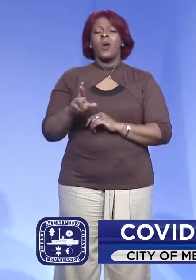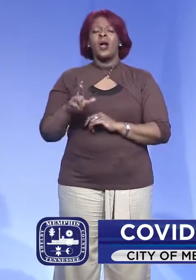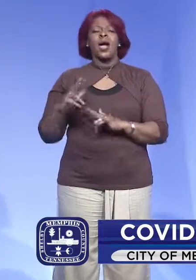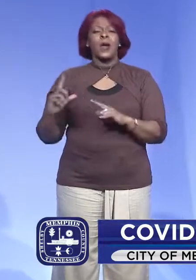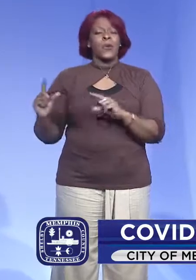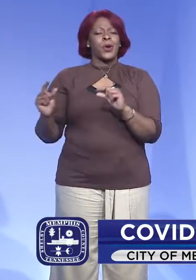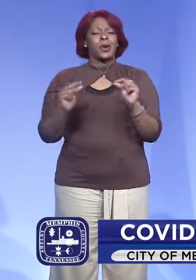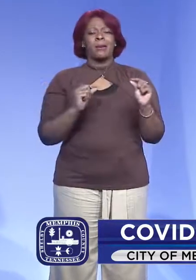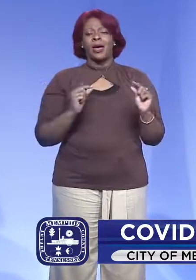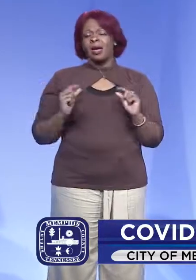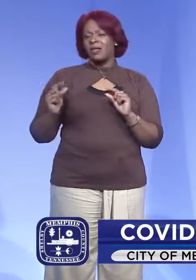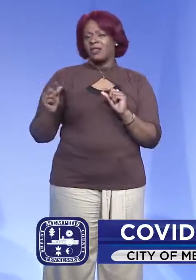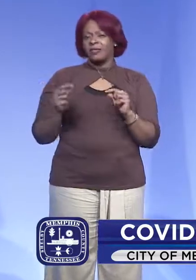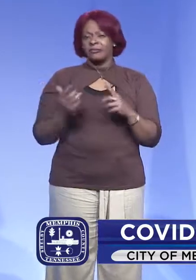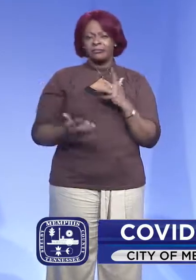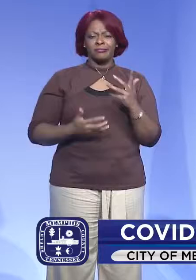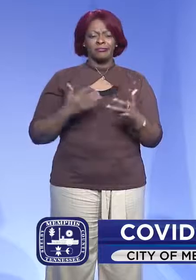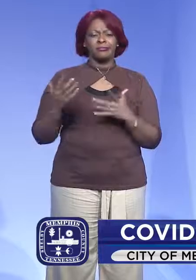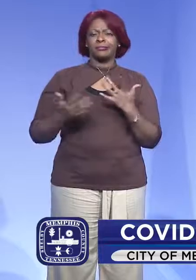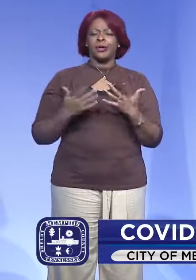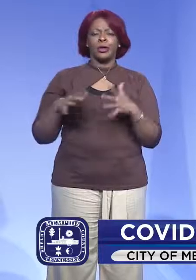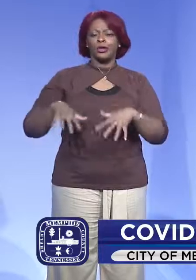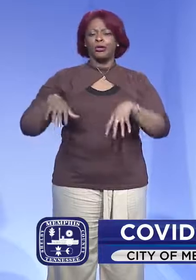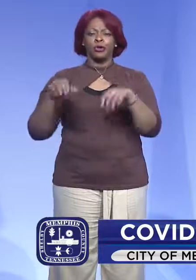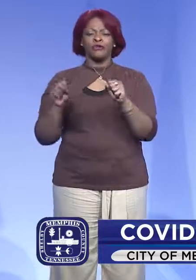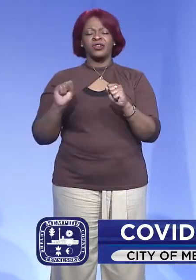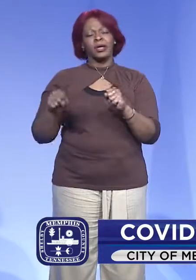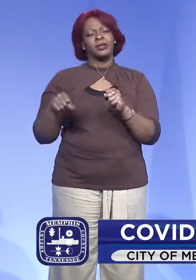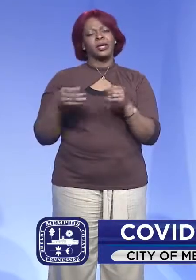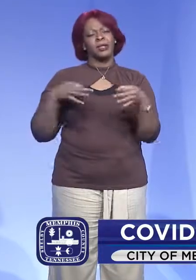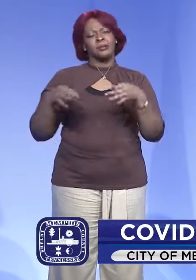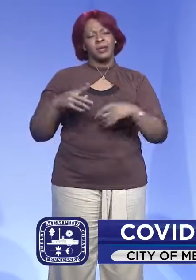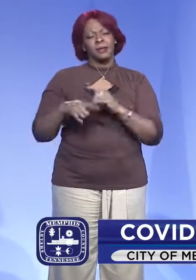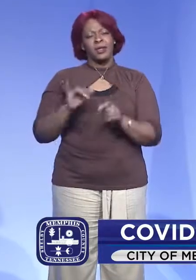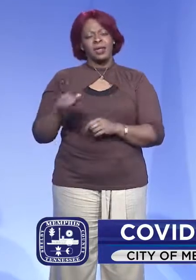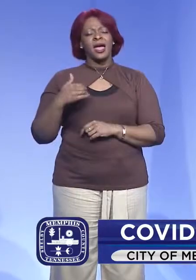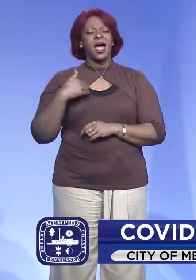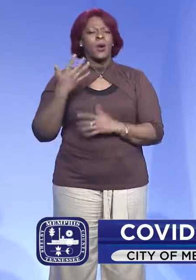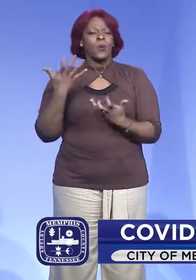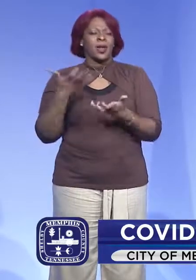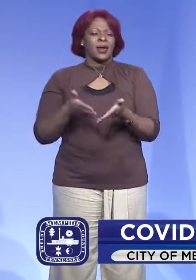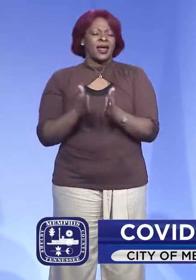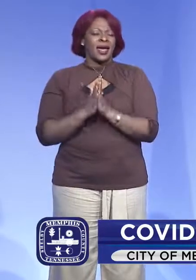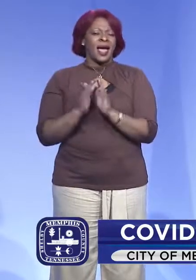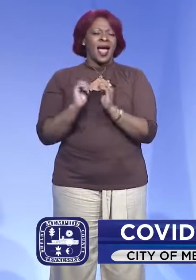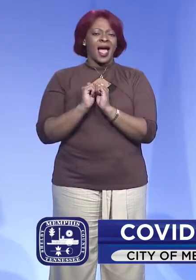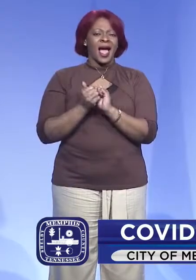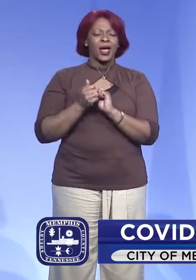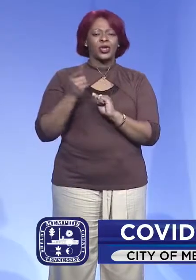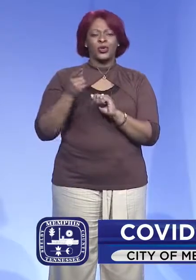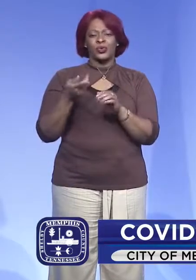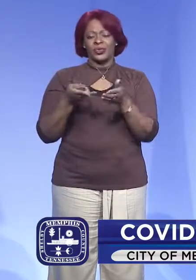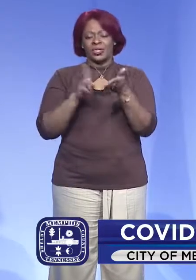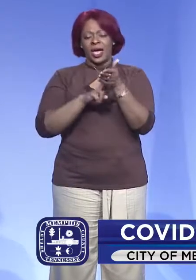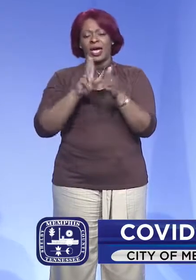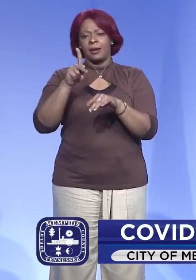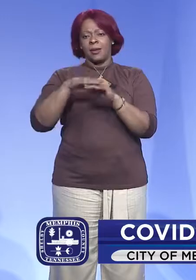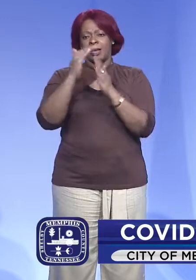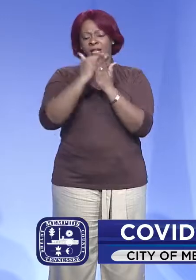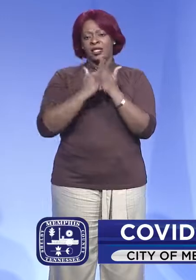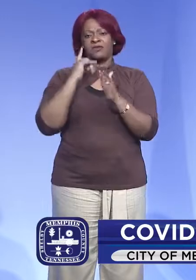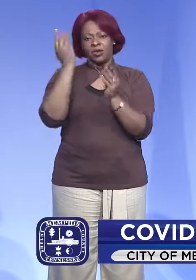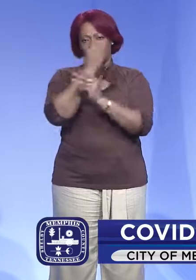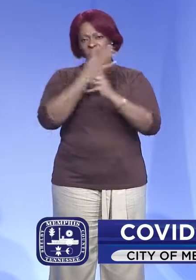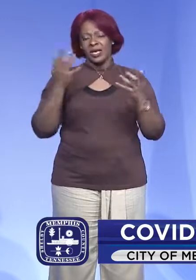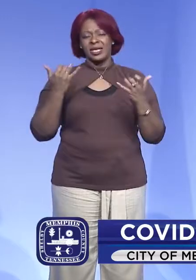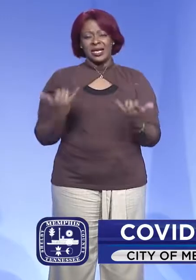kind of get overrun there? Can you talk about that? And I was going to ask, how do you get on the list to get that notification? But it sounds like,